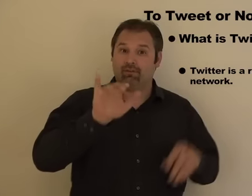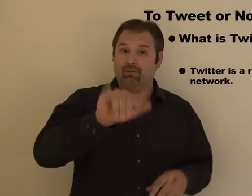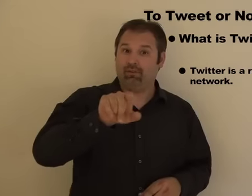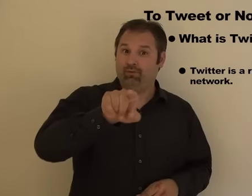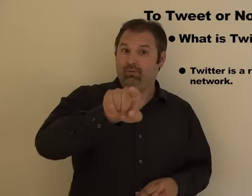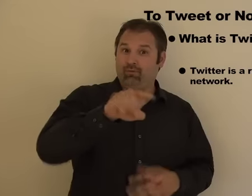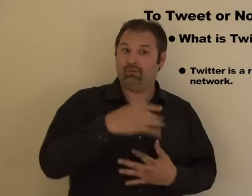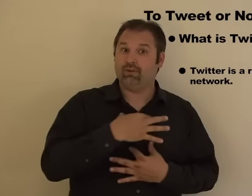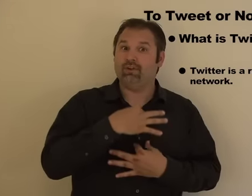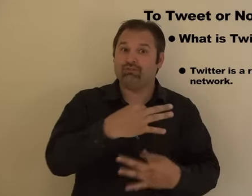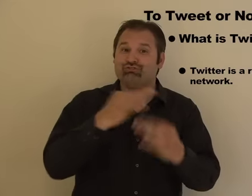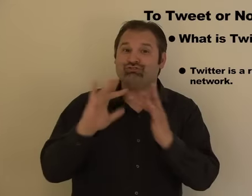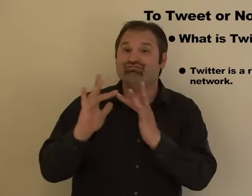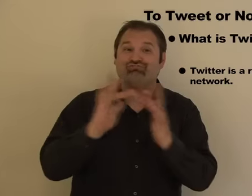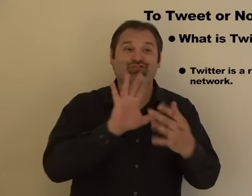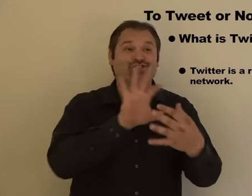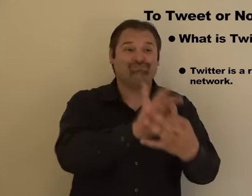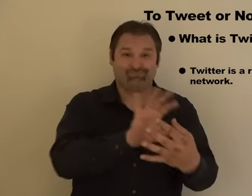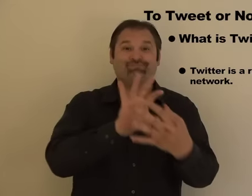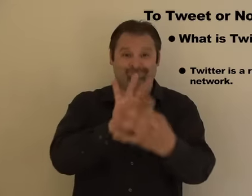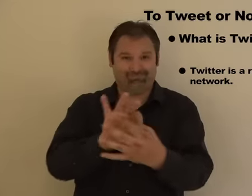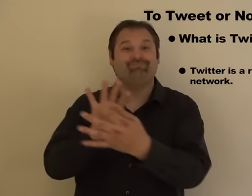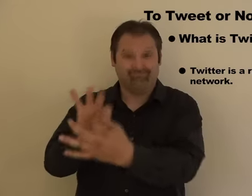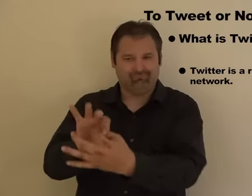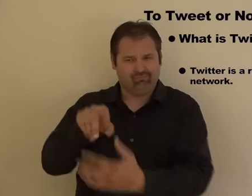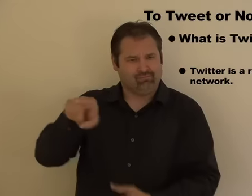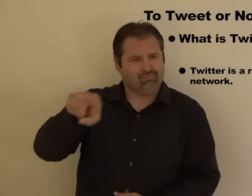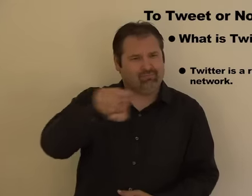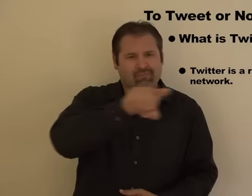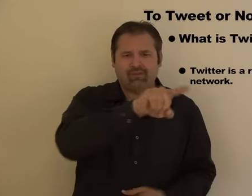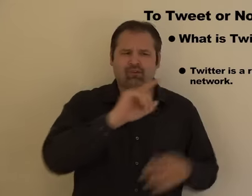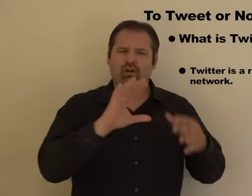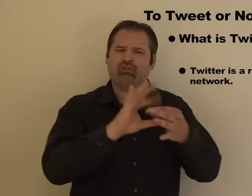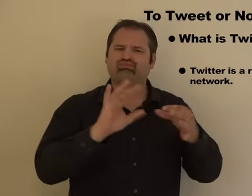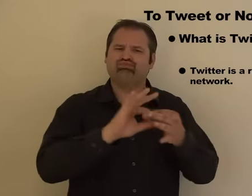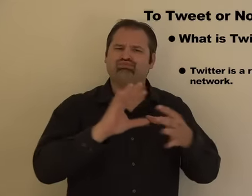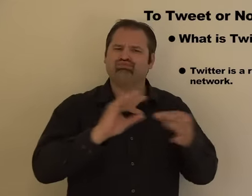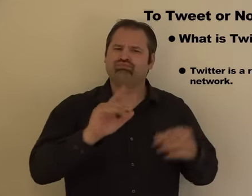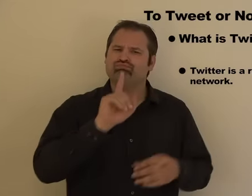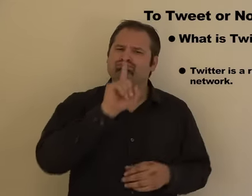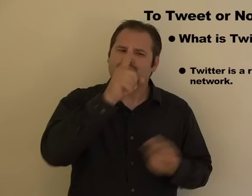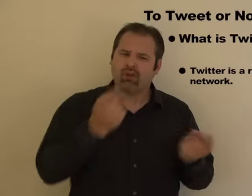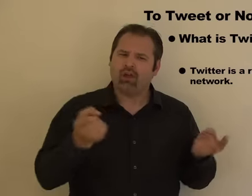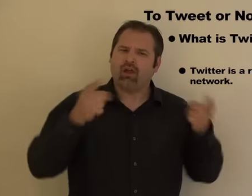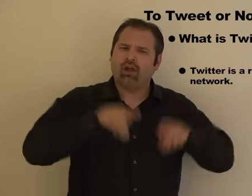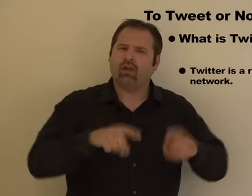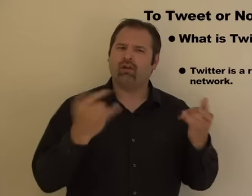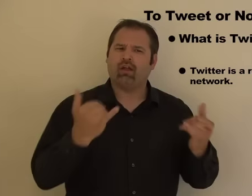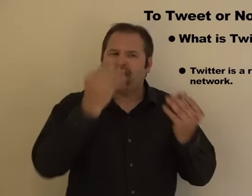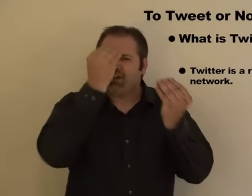Well, Twitter is a real-time information network that connects you to the latest information about what you find